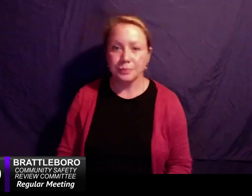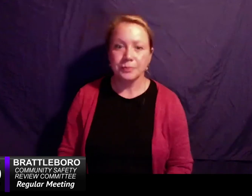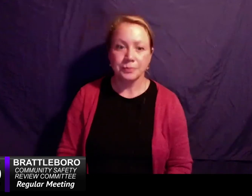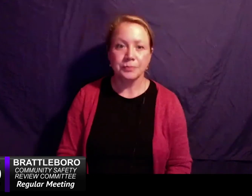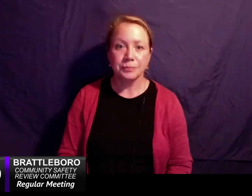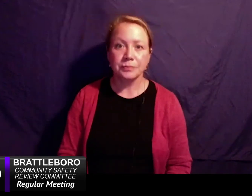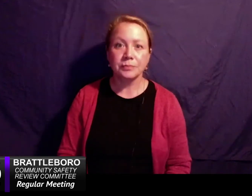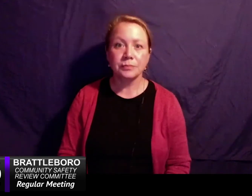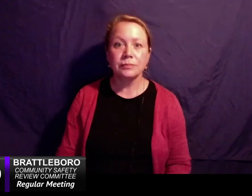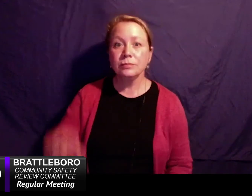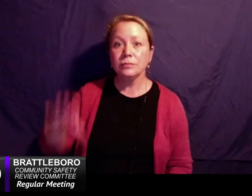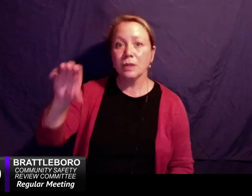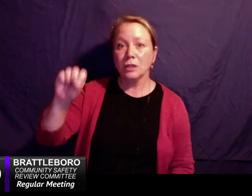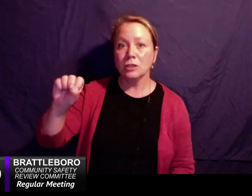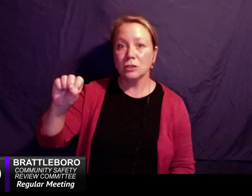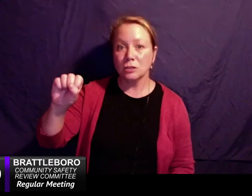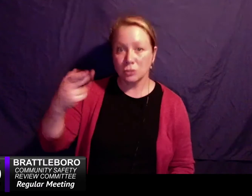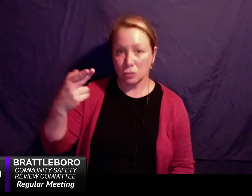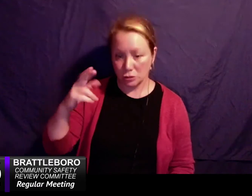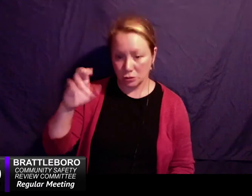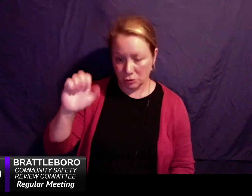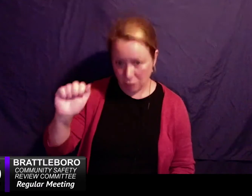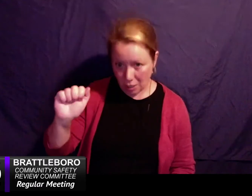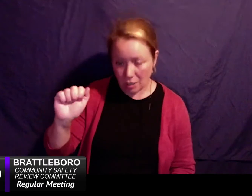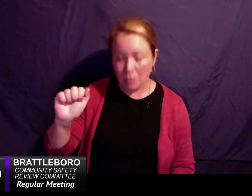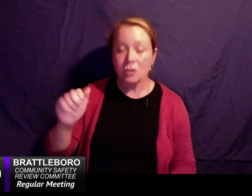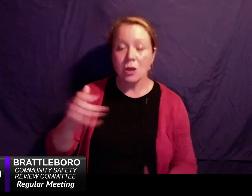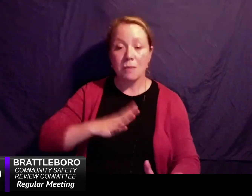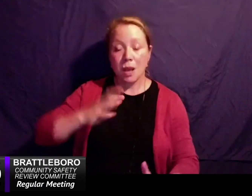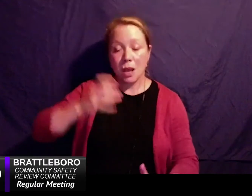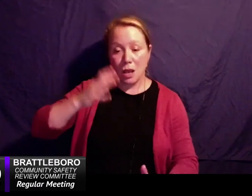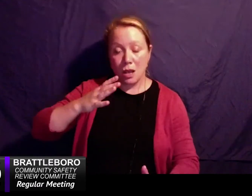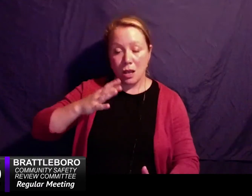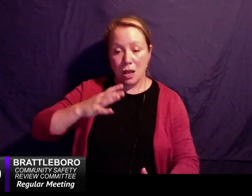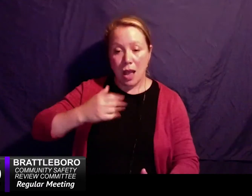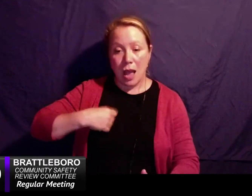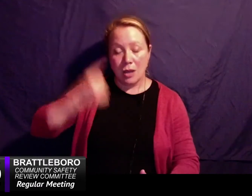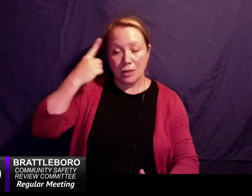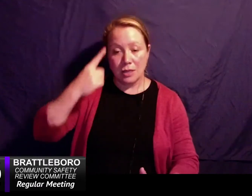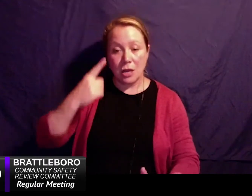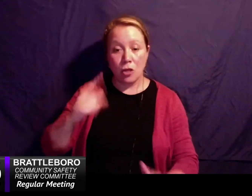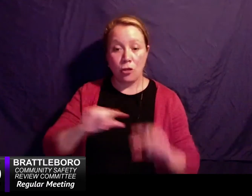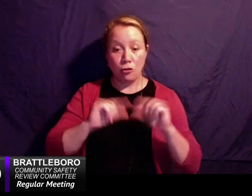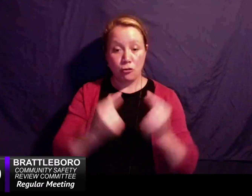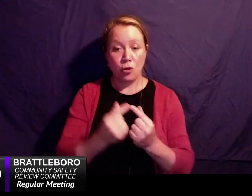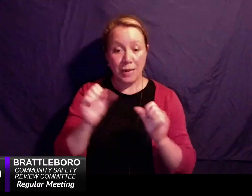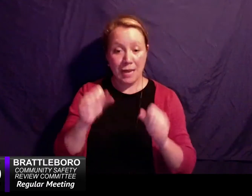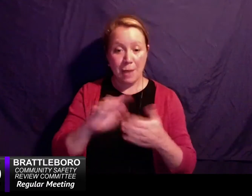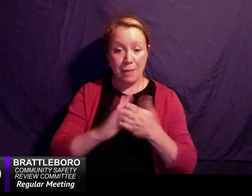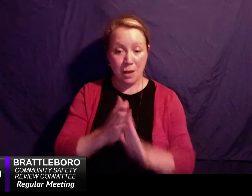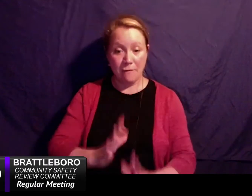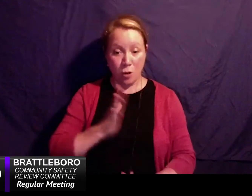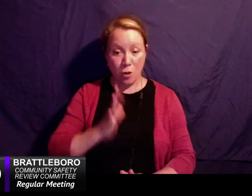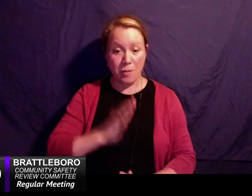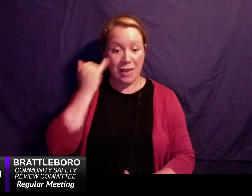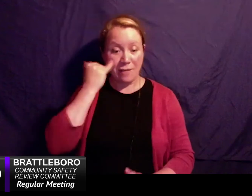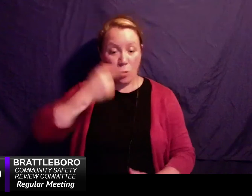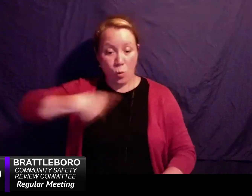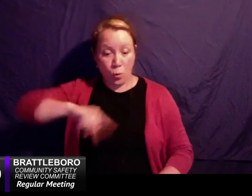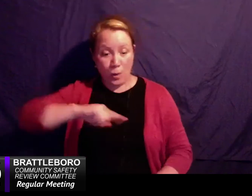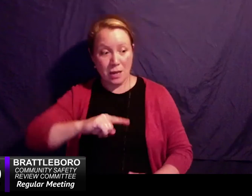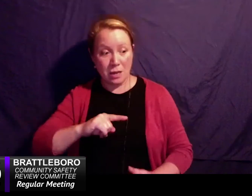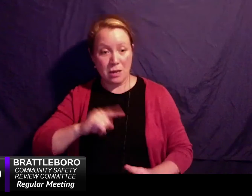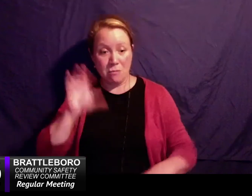My understanding too is that a group becomes a sort of formal body if we as a committee empower that group to make